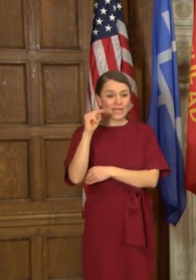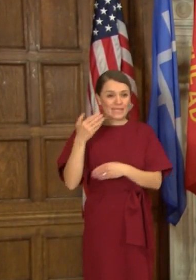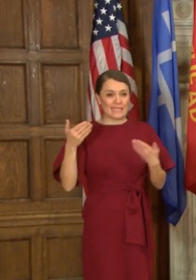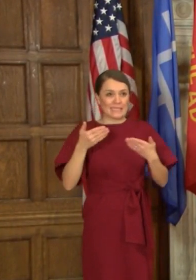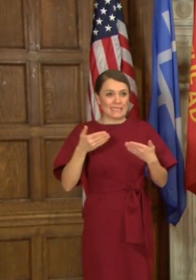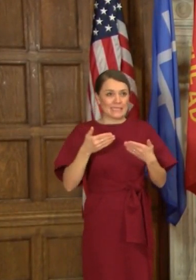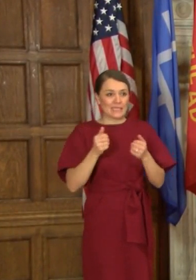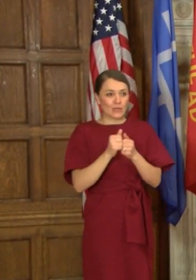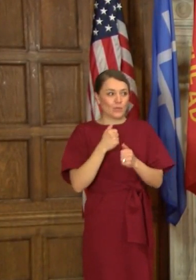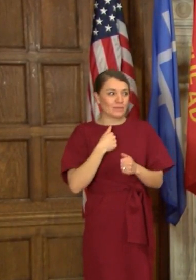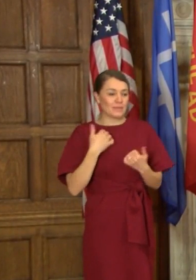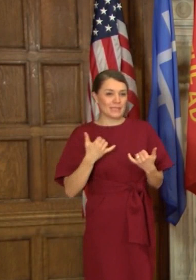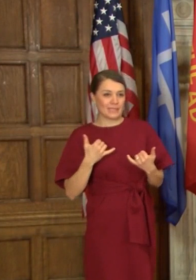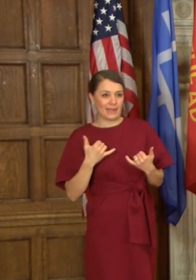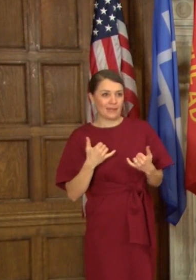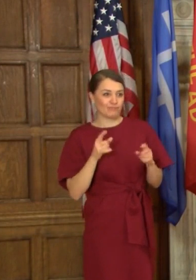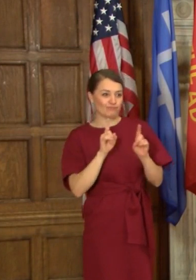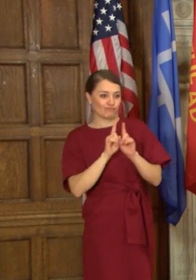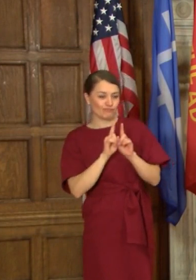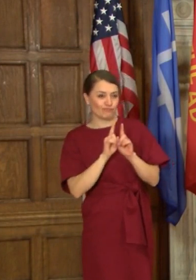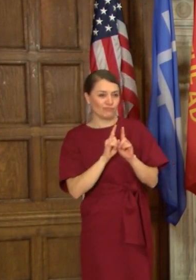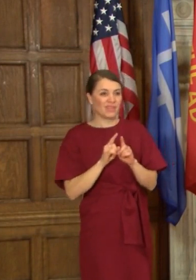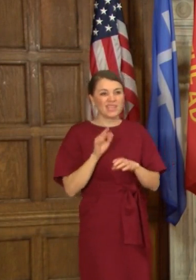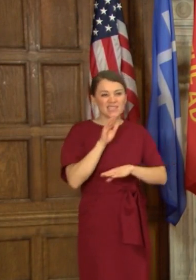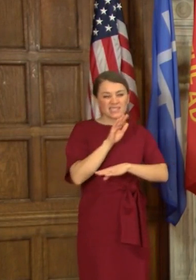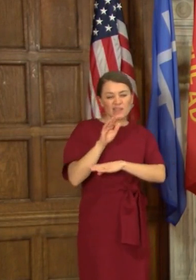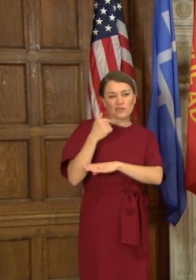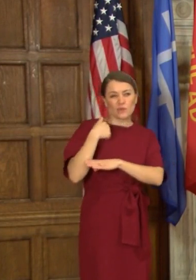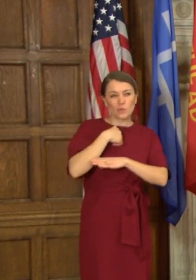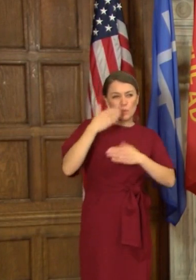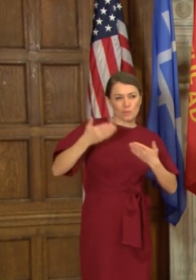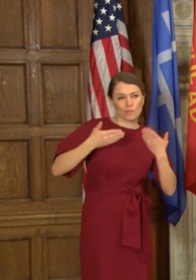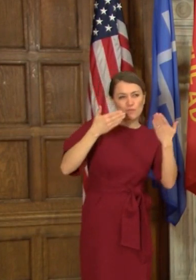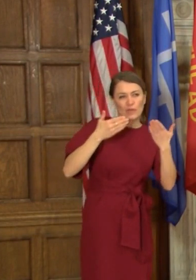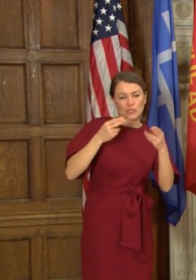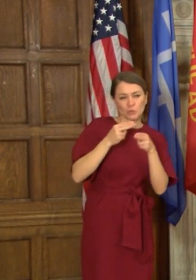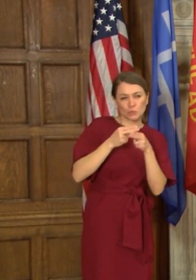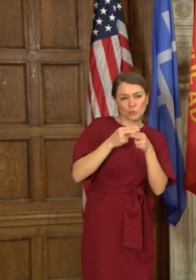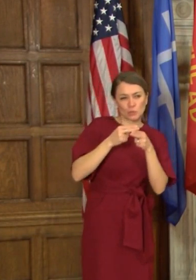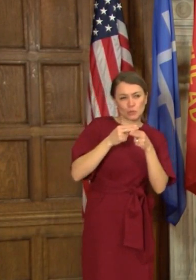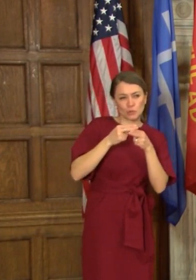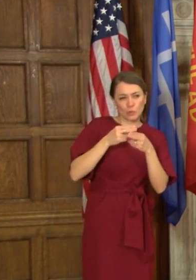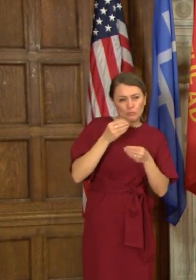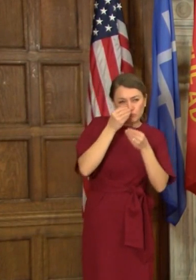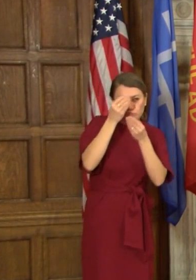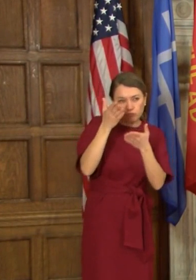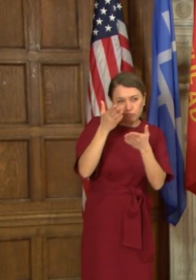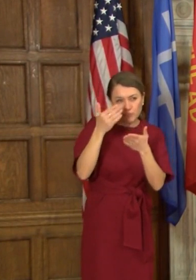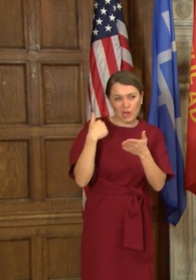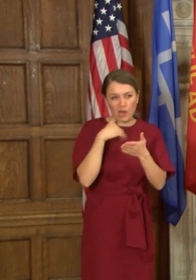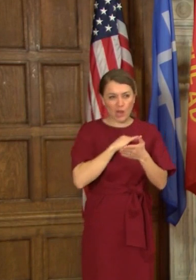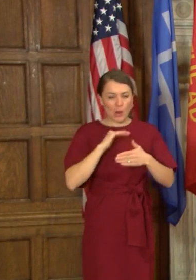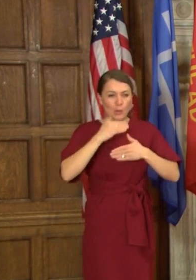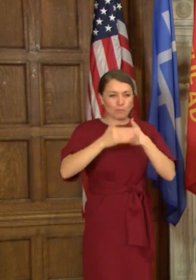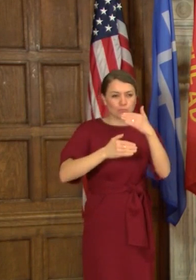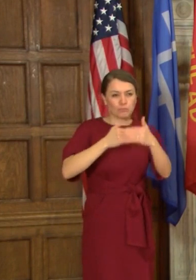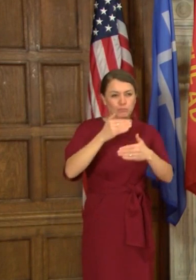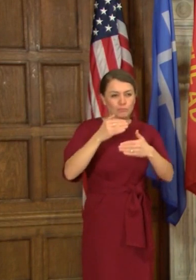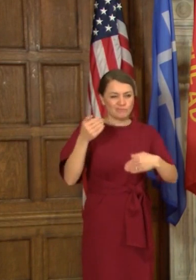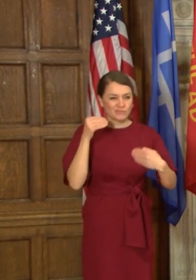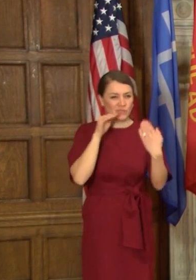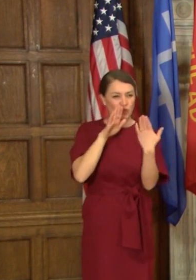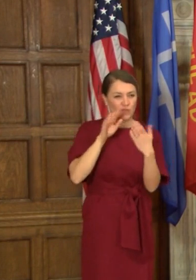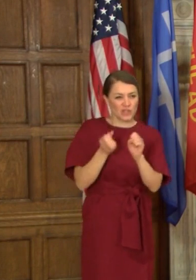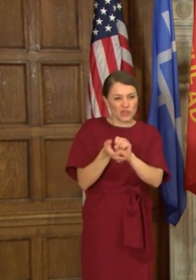with me here today. This afternoon, we'll provide you with a brief update on our progress we're making to confront the